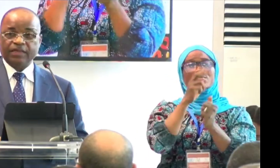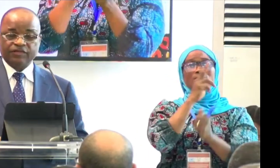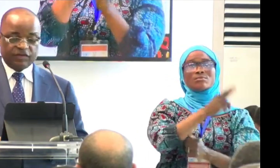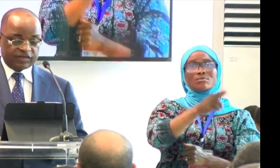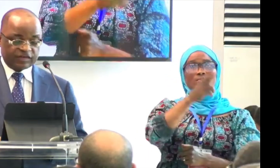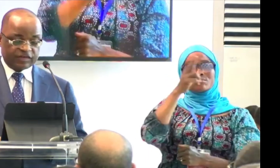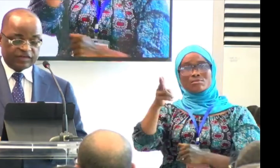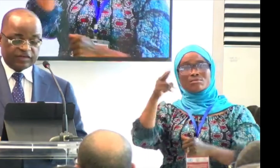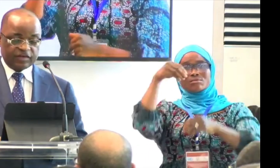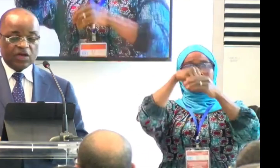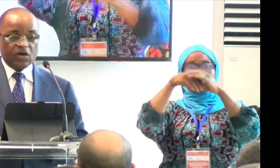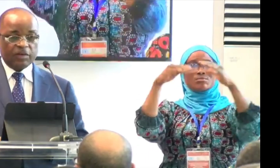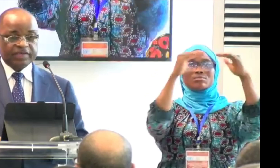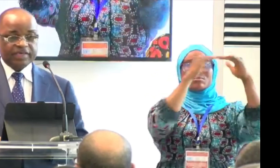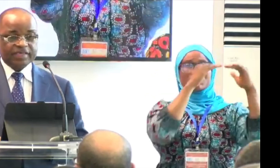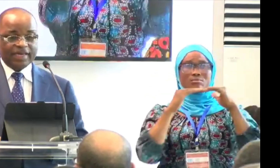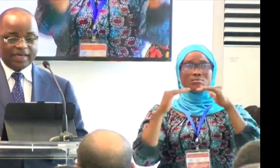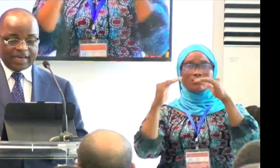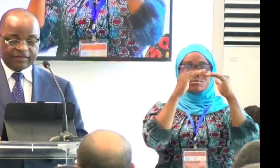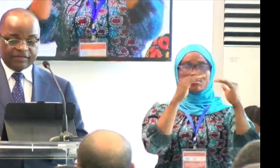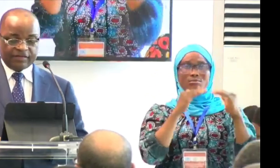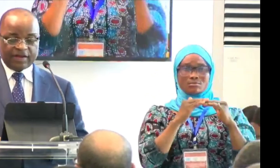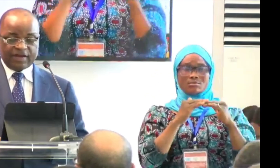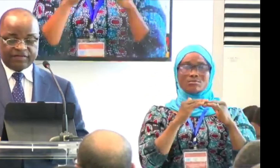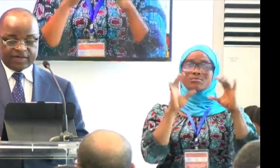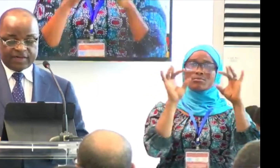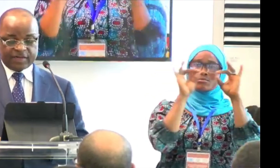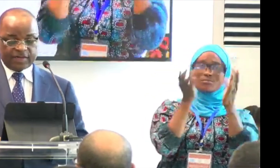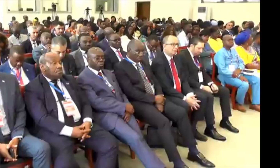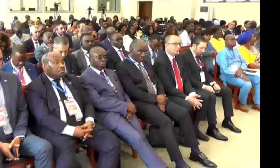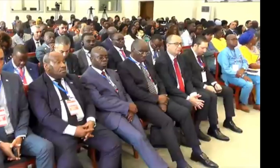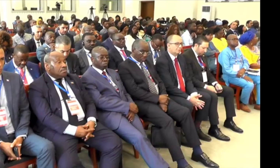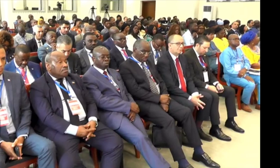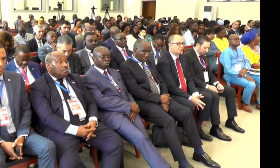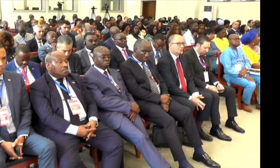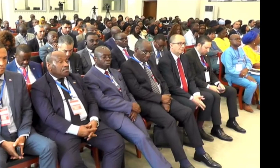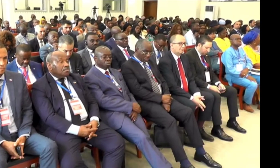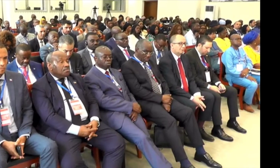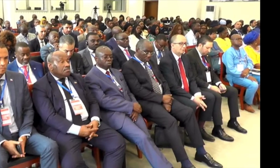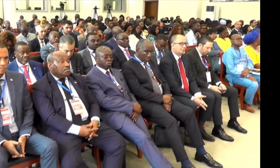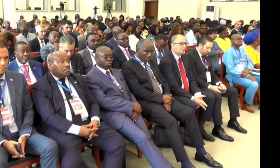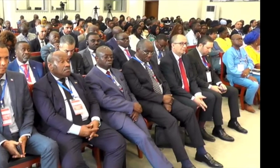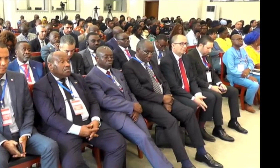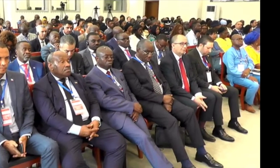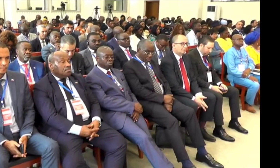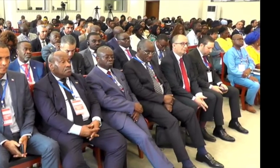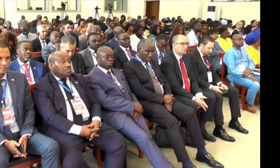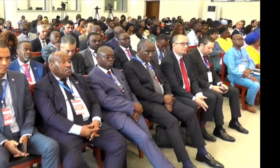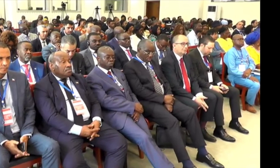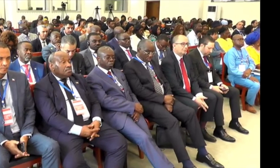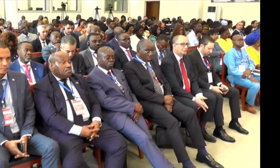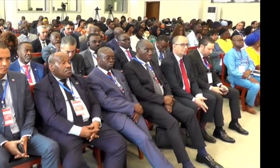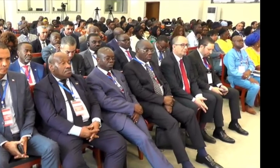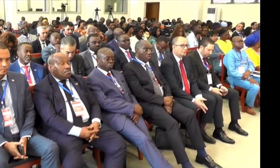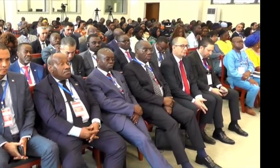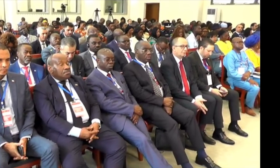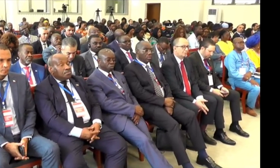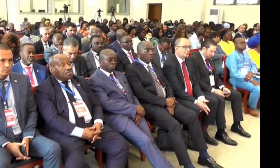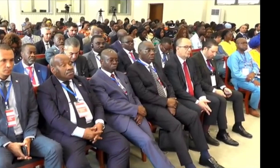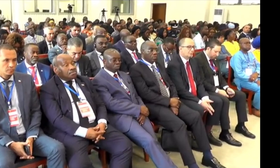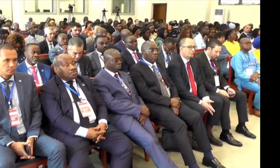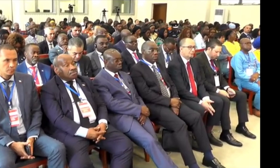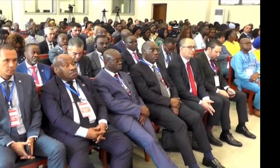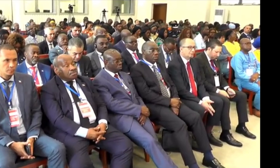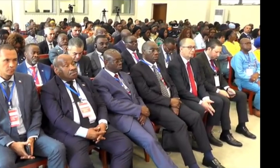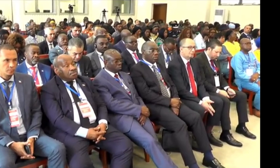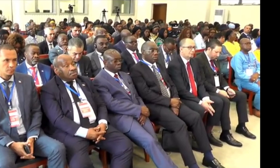historical injustices committed against Africa and the urgent need addressed.